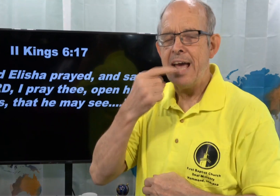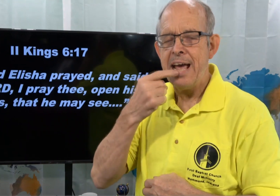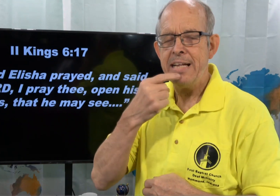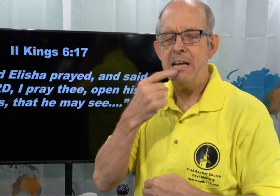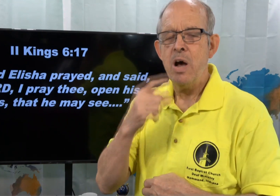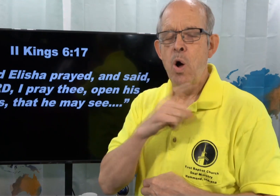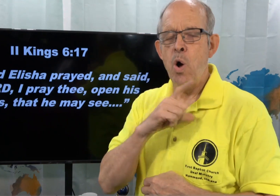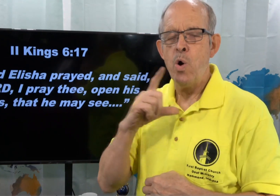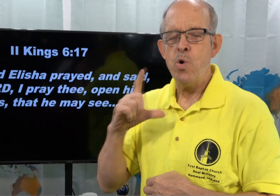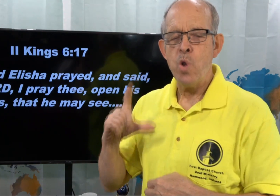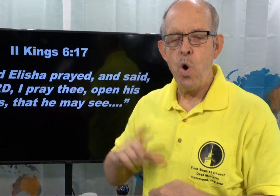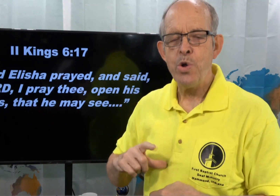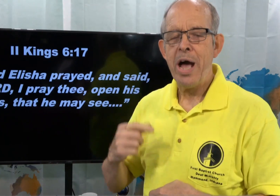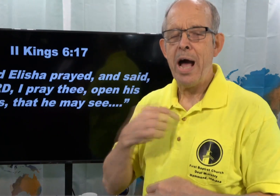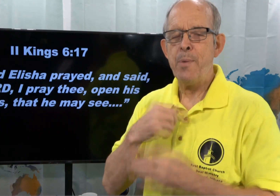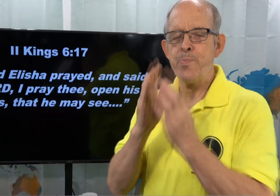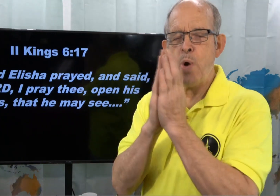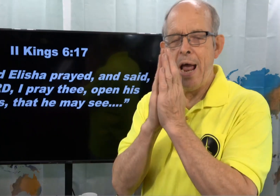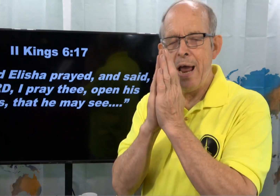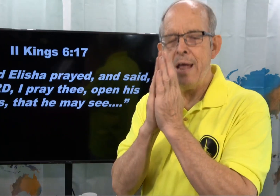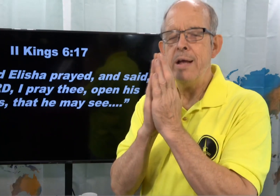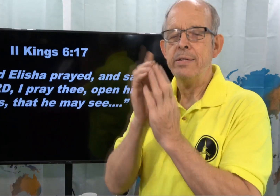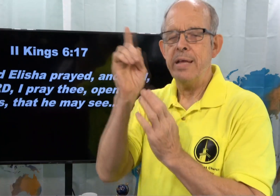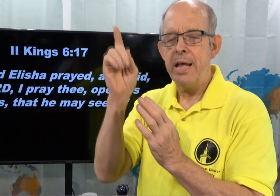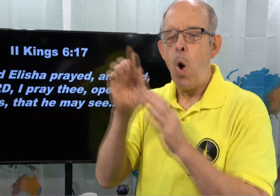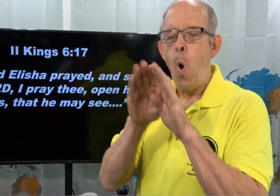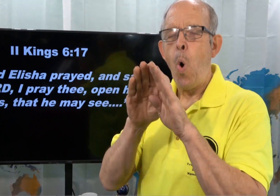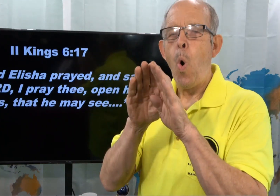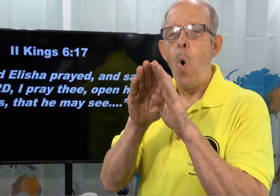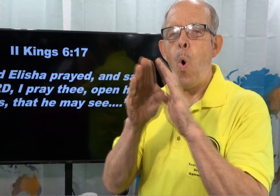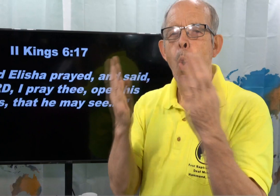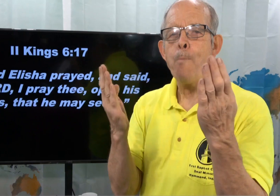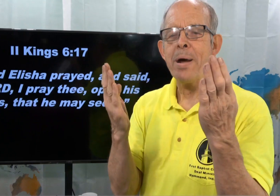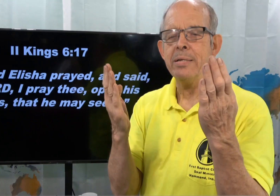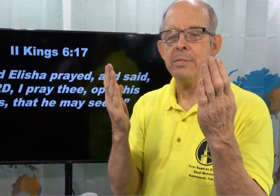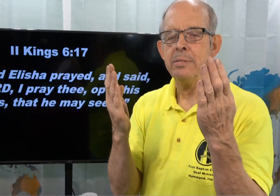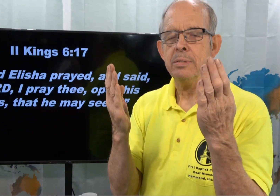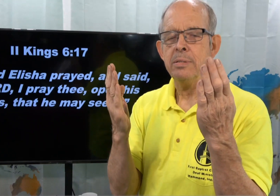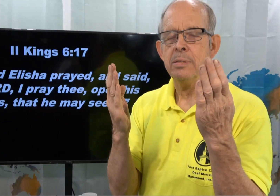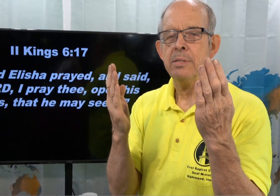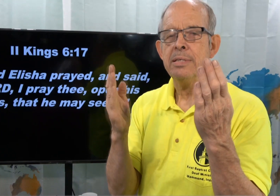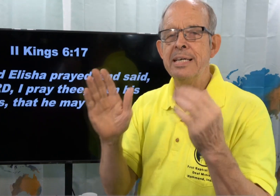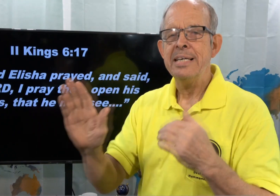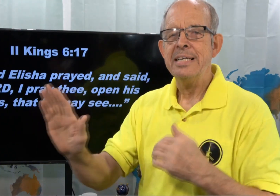said, Lord, I pray he open